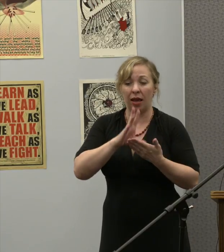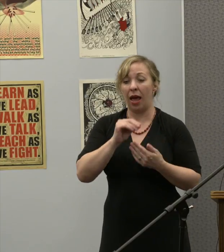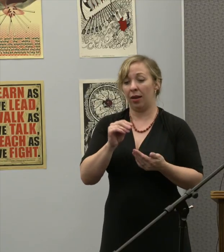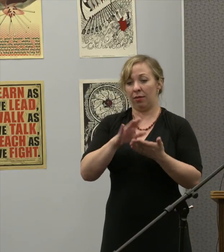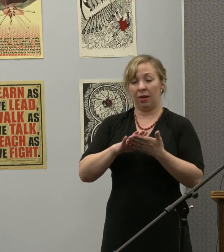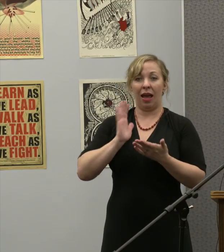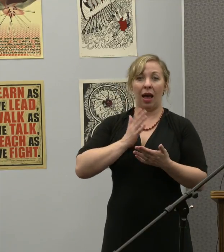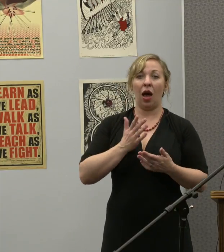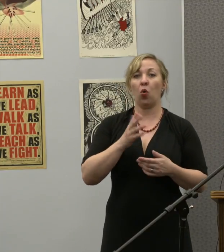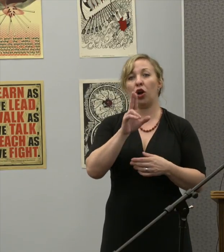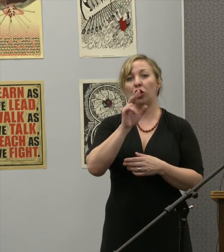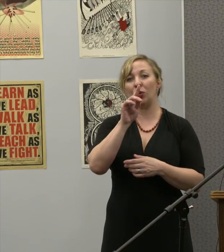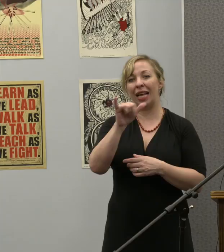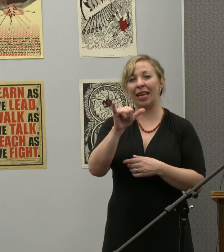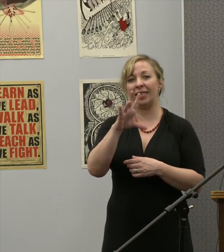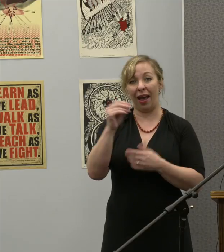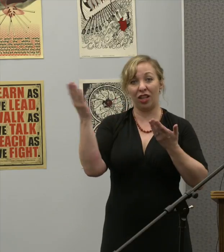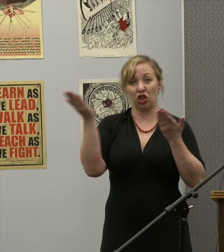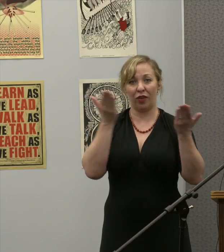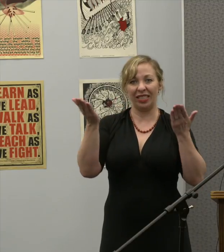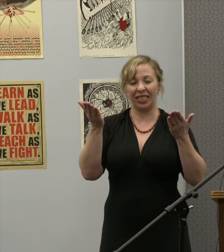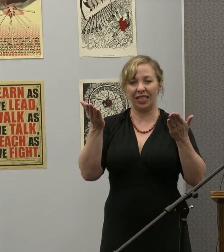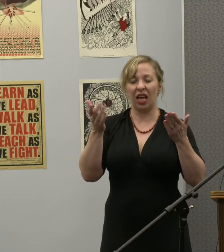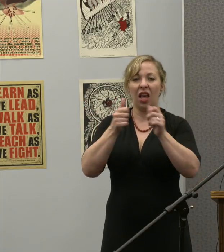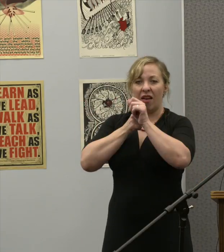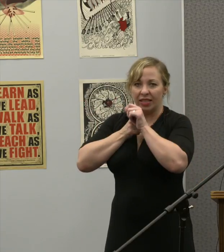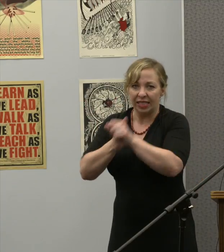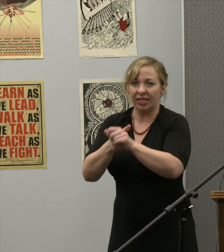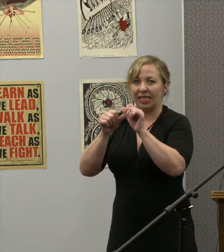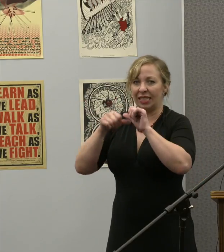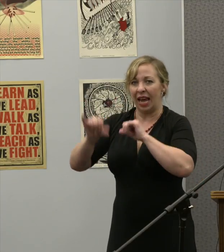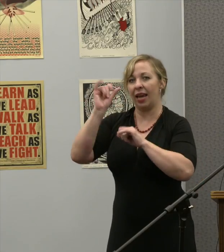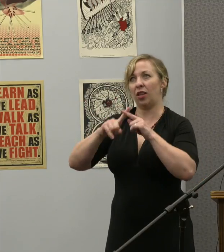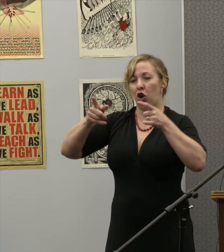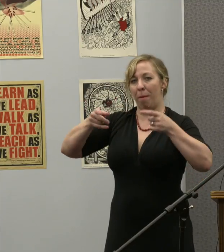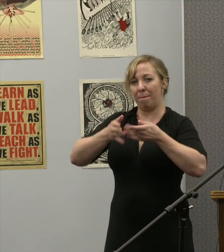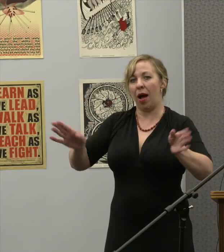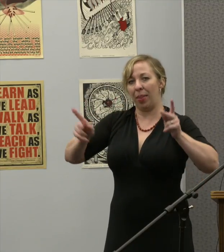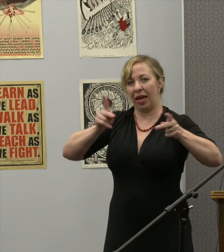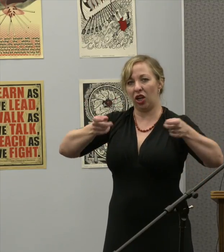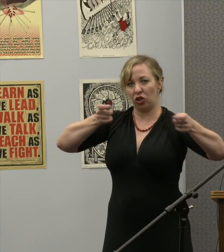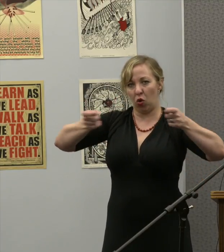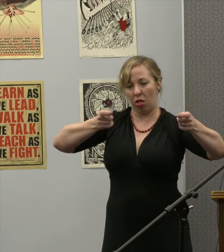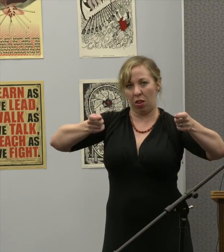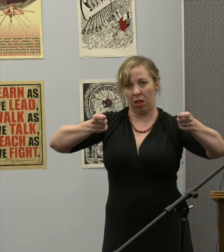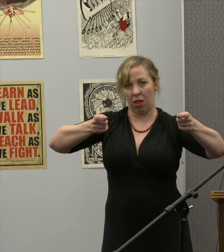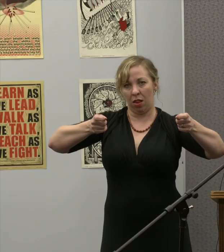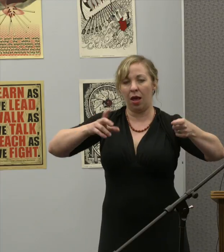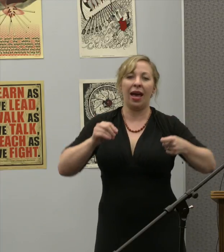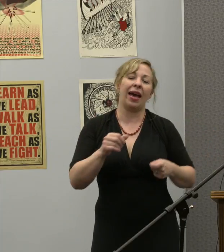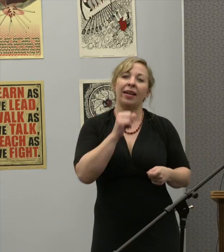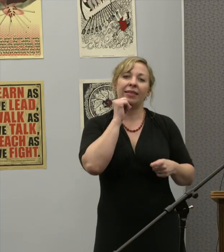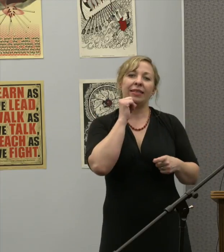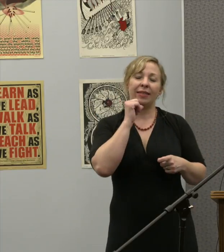keeps these utilities and services under public control and that prioritizes poor, rural, and native communities